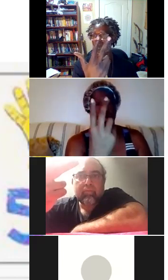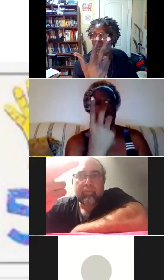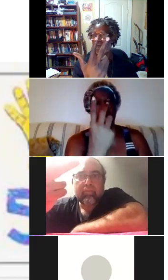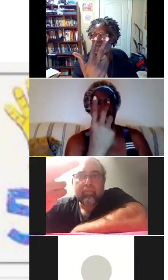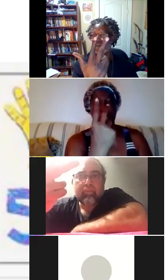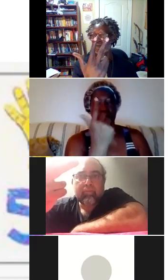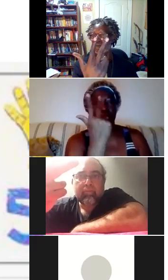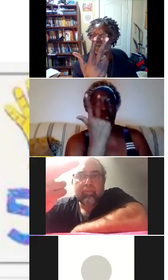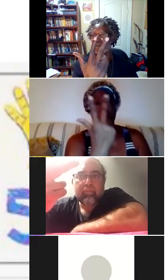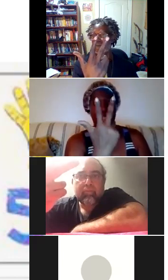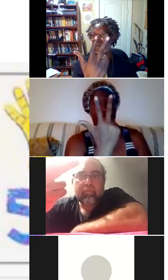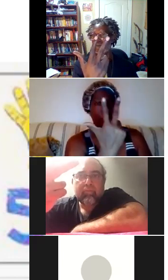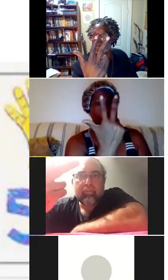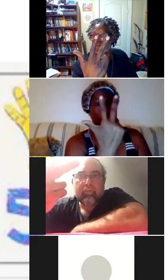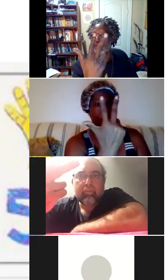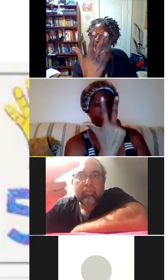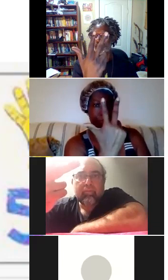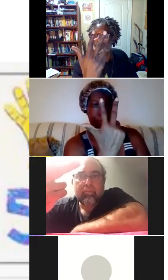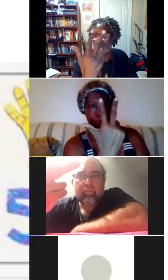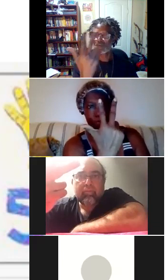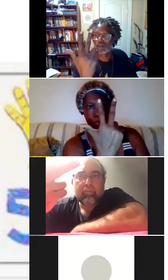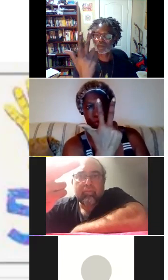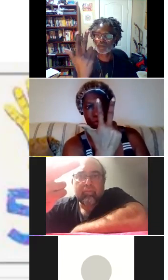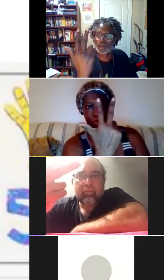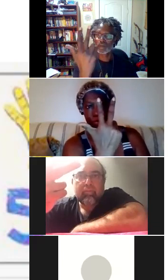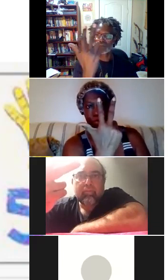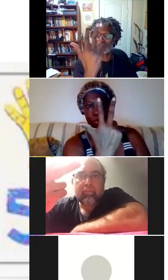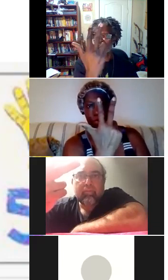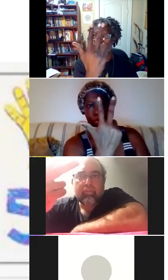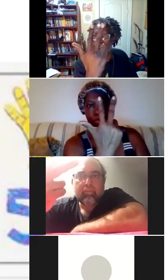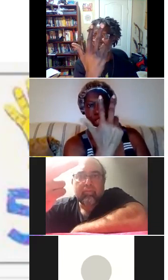A.S.L. This is 3.